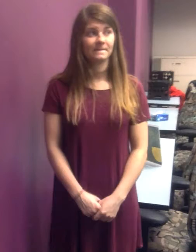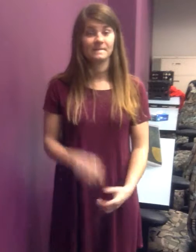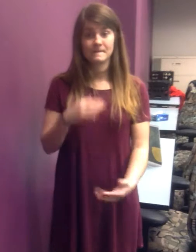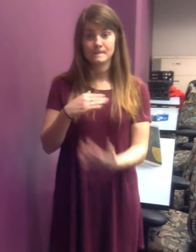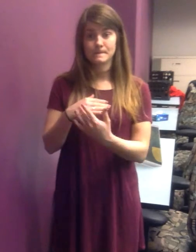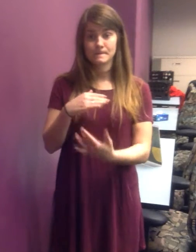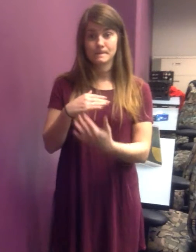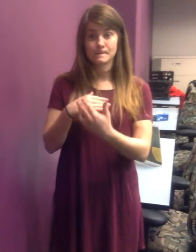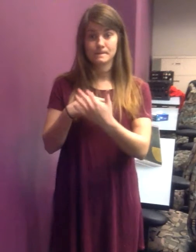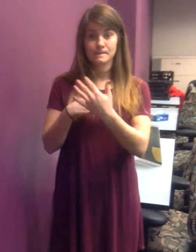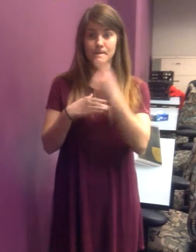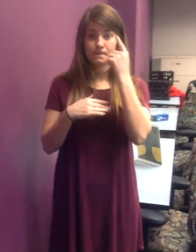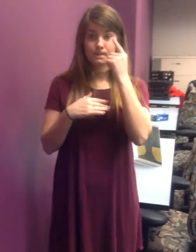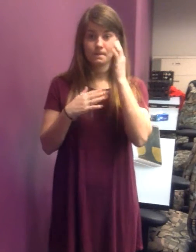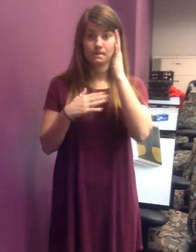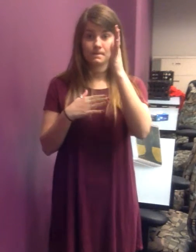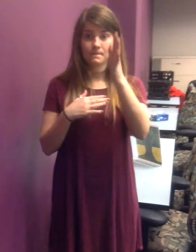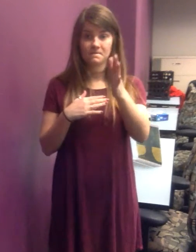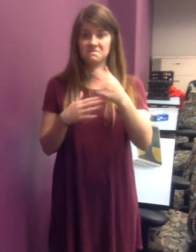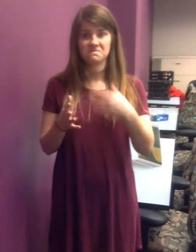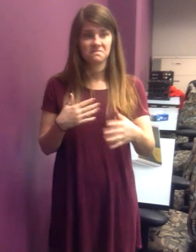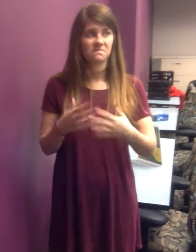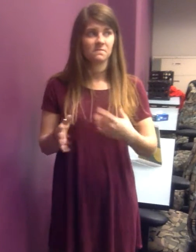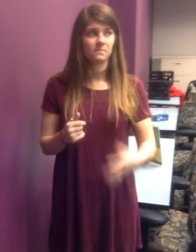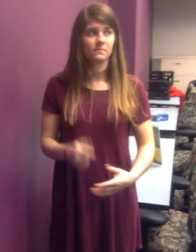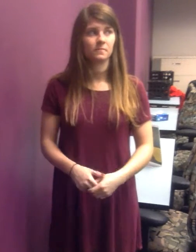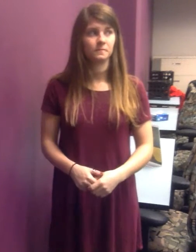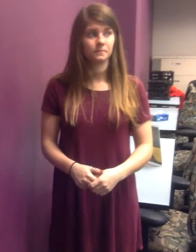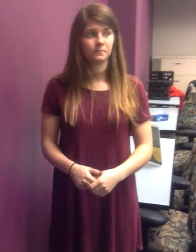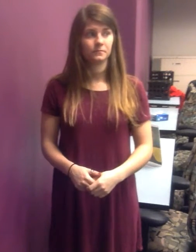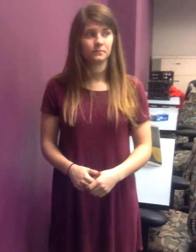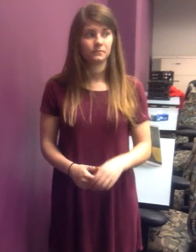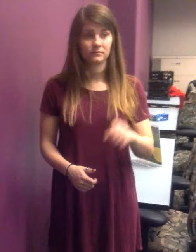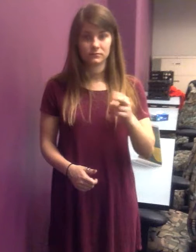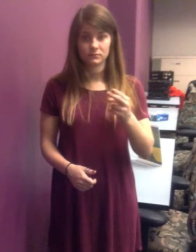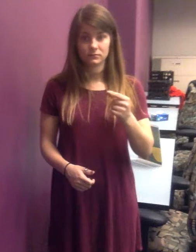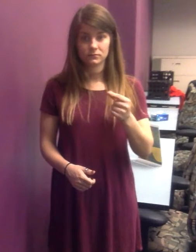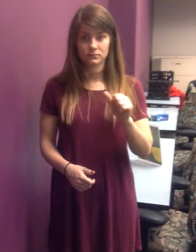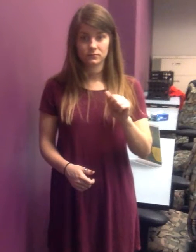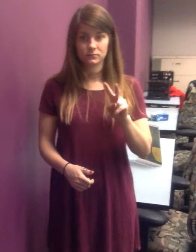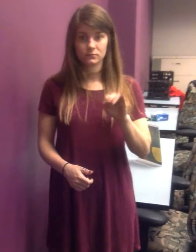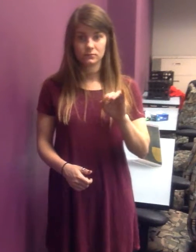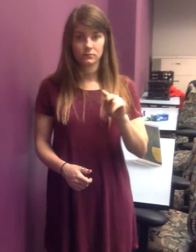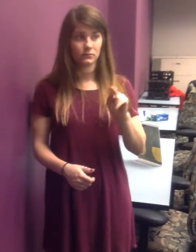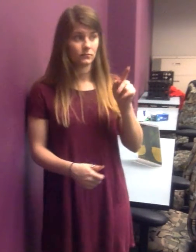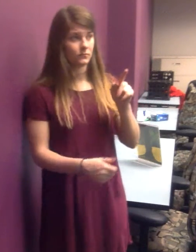Carolina beachfronts are very close to sea level. You're very close and you're vulnerable because of hurricane effects, because of